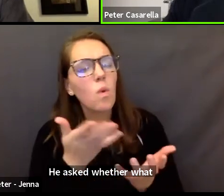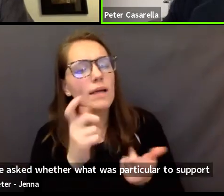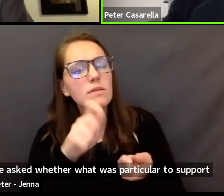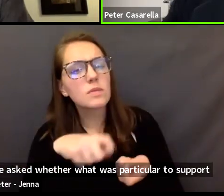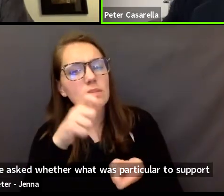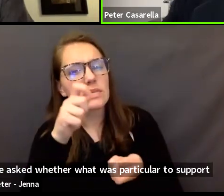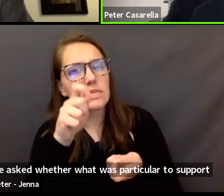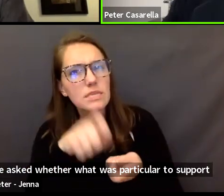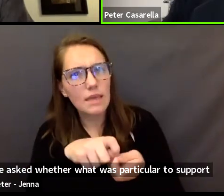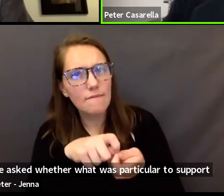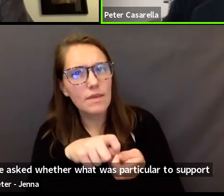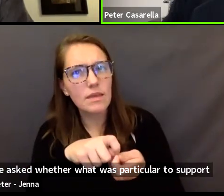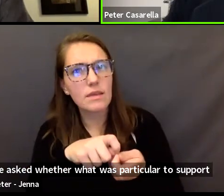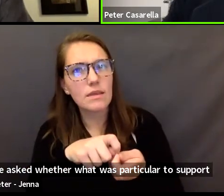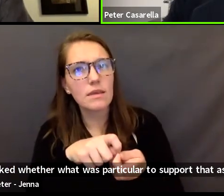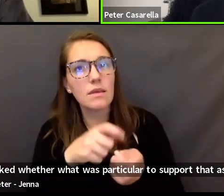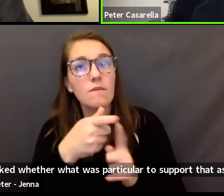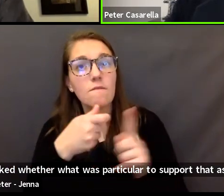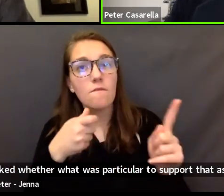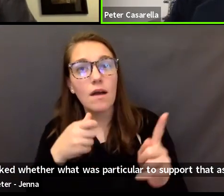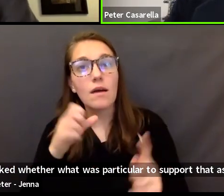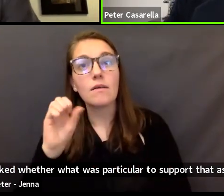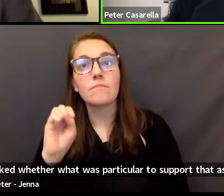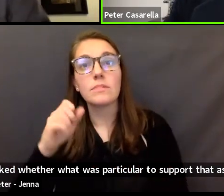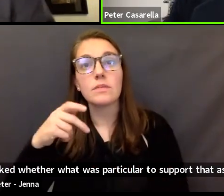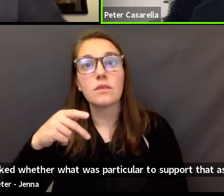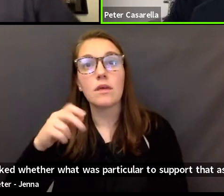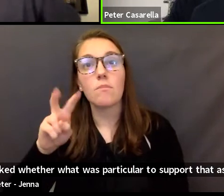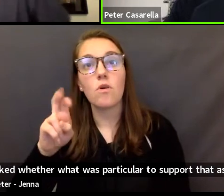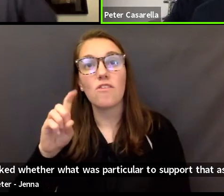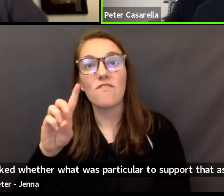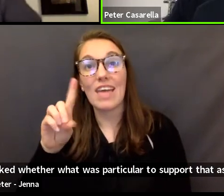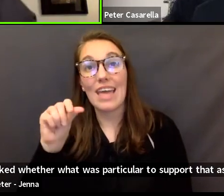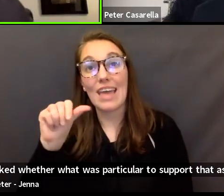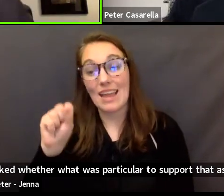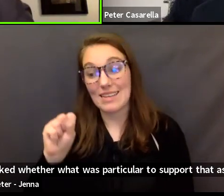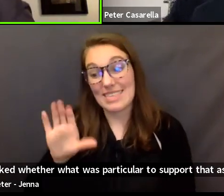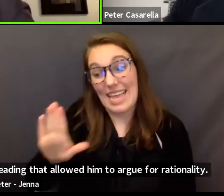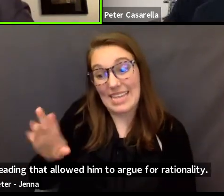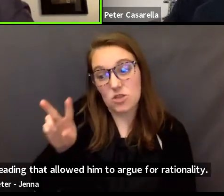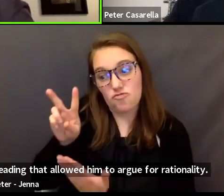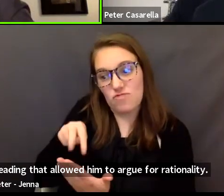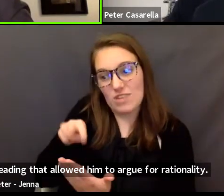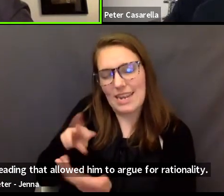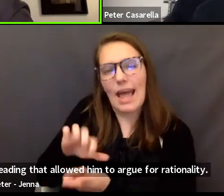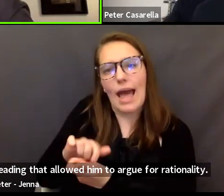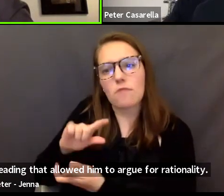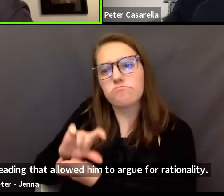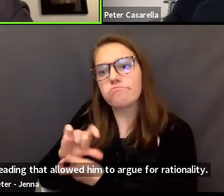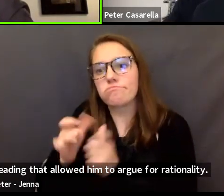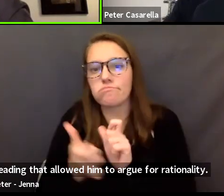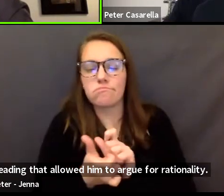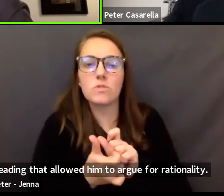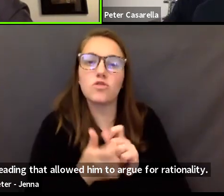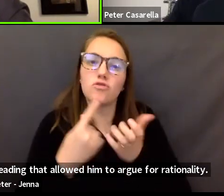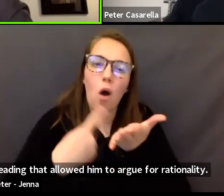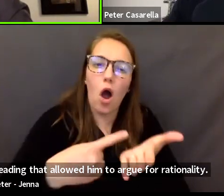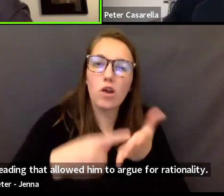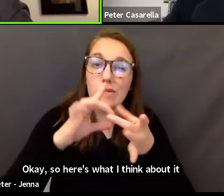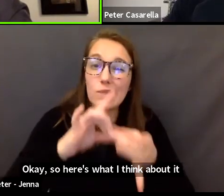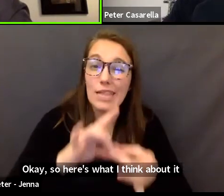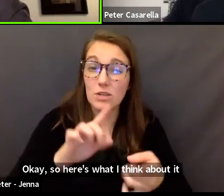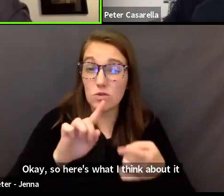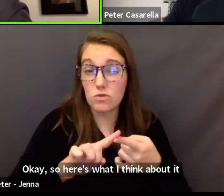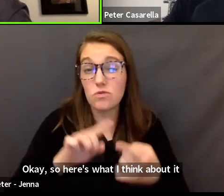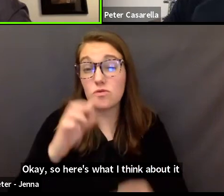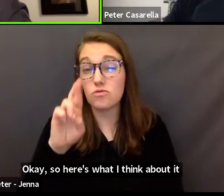Sepulveda's reading that allowed him to argue for irrationality? Okay, so here's what I think about Sepulveda. I